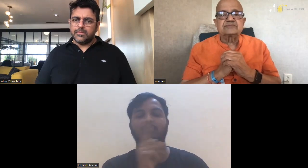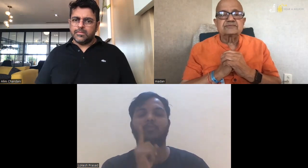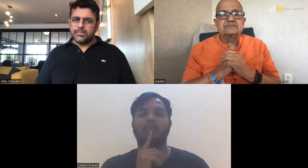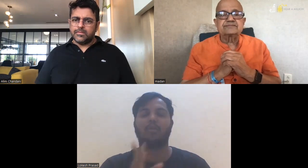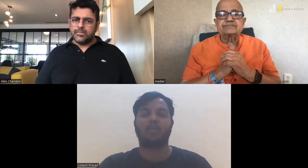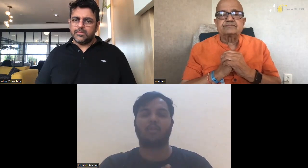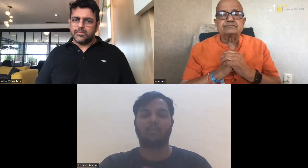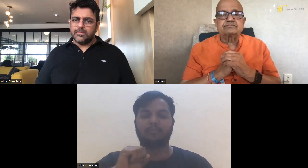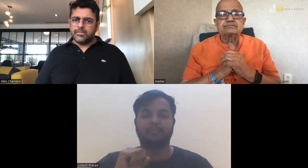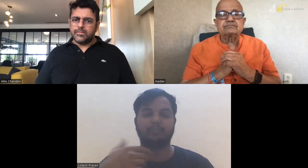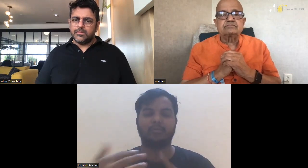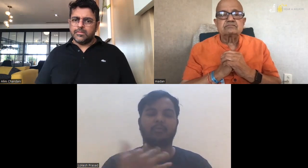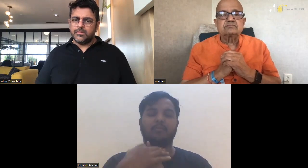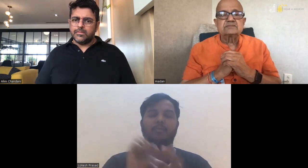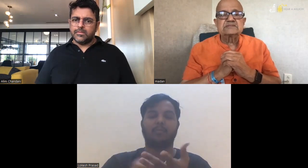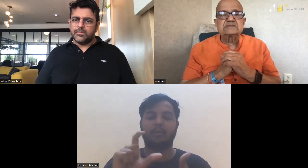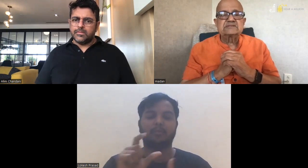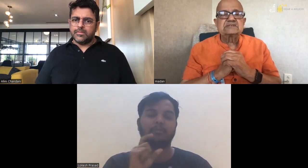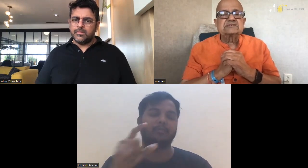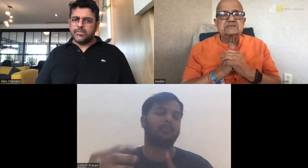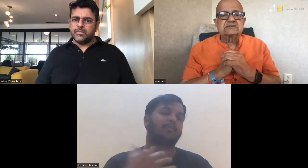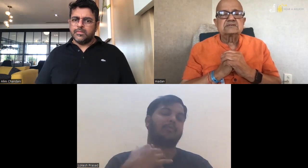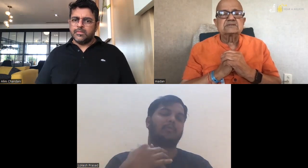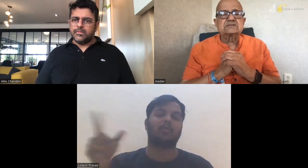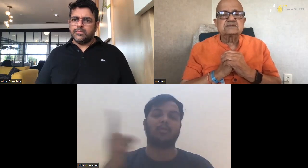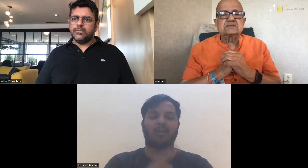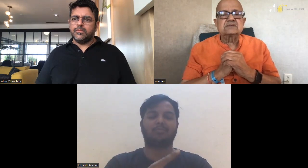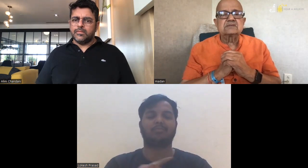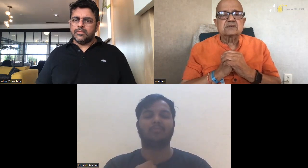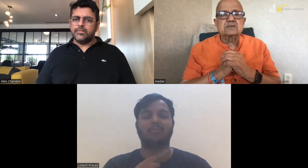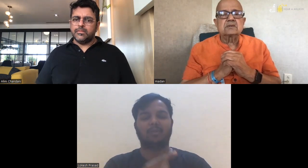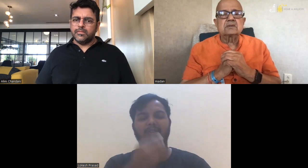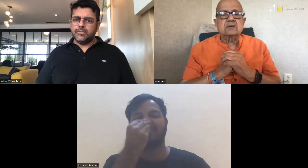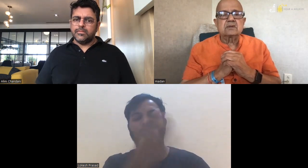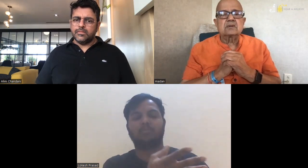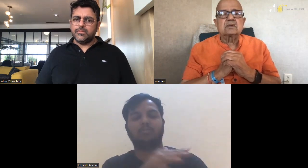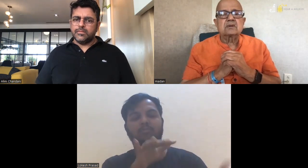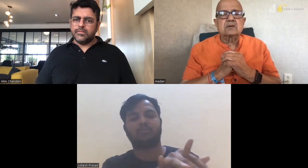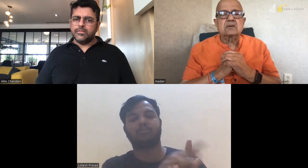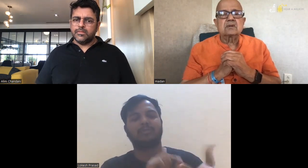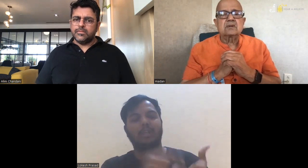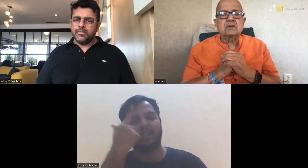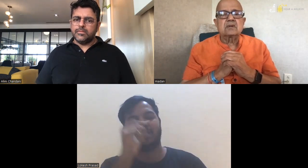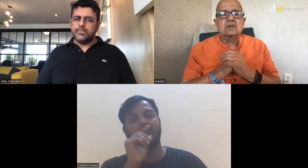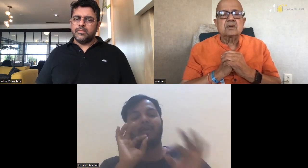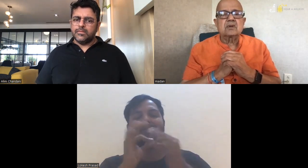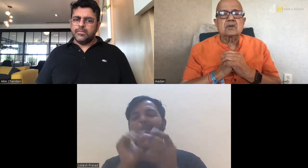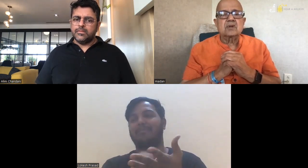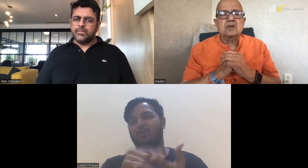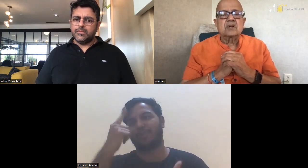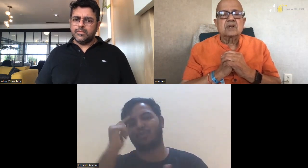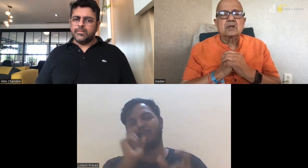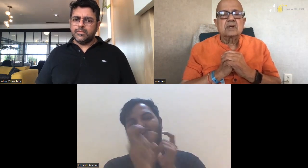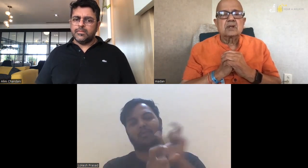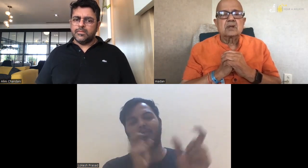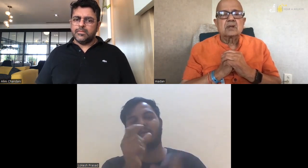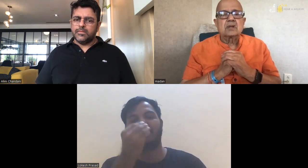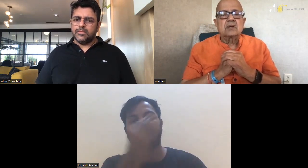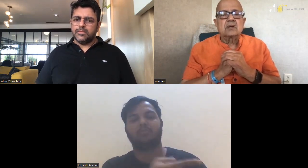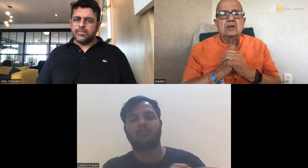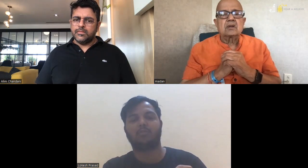but again foreigners who sailed throughout and set up a deaf school and have deaf therapy, etc. And more of